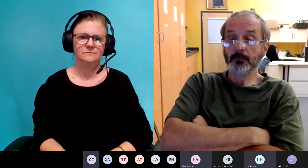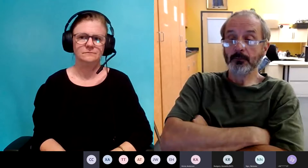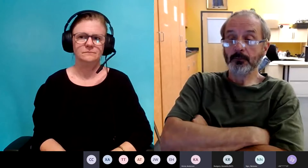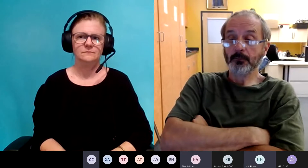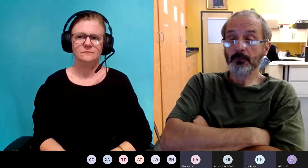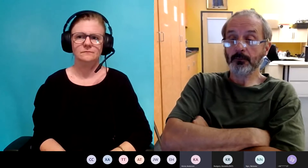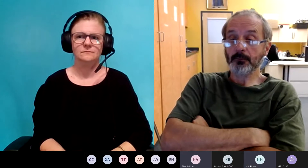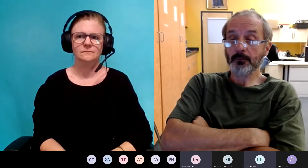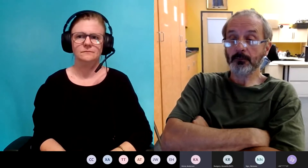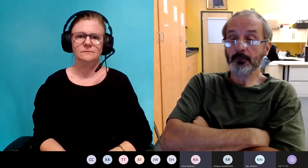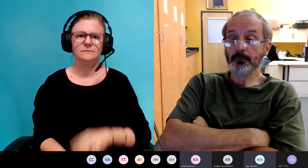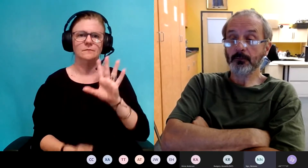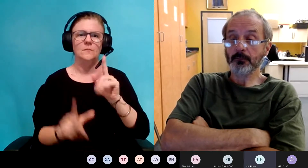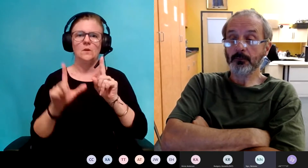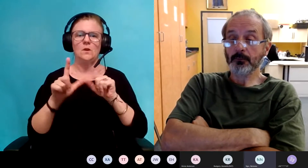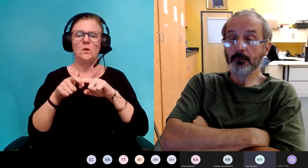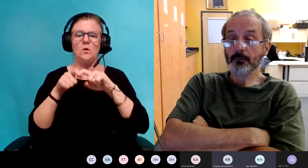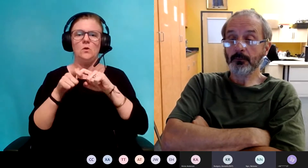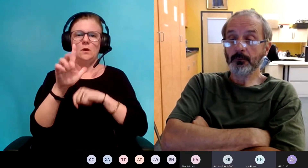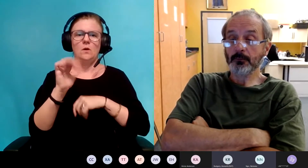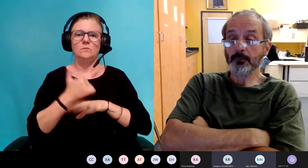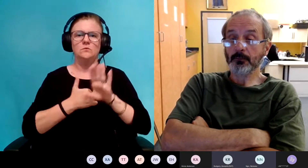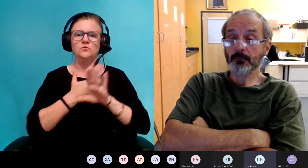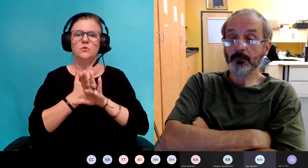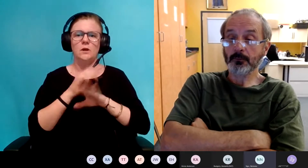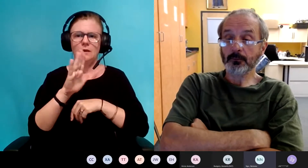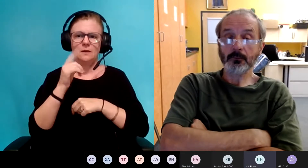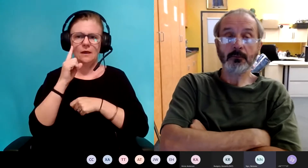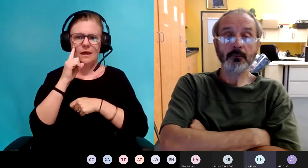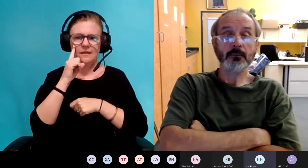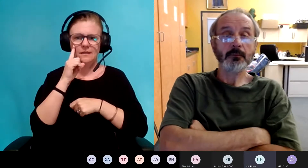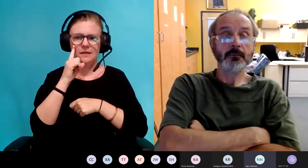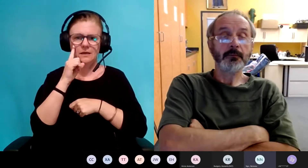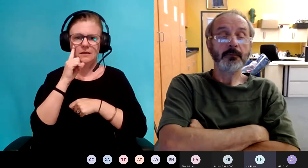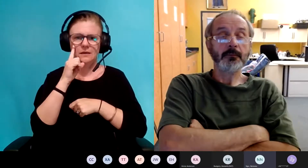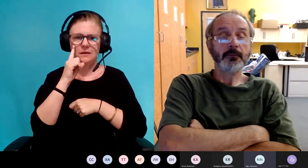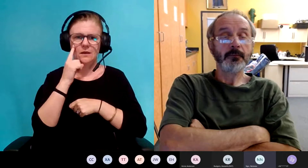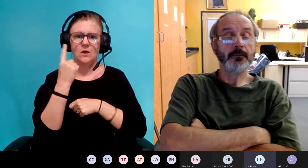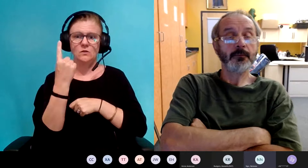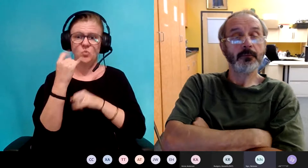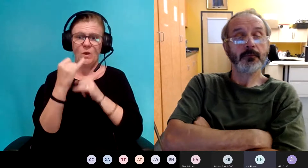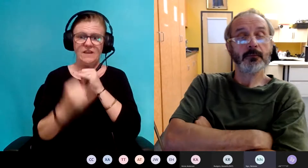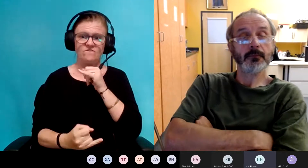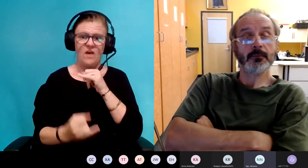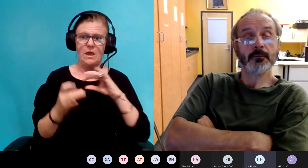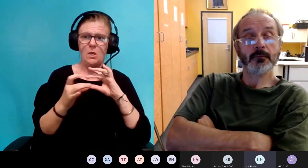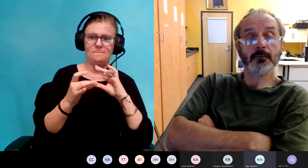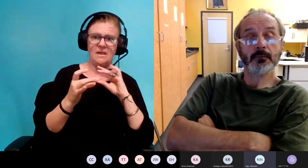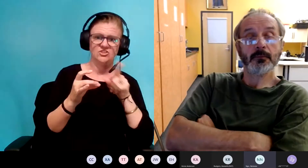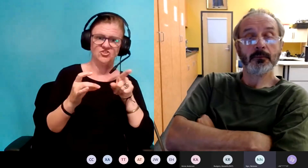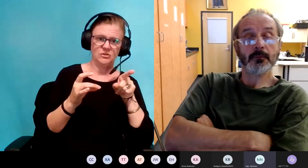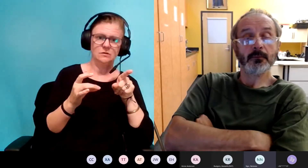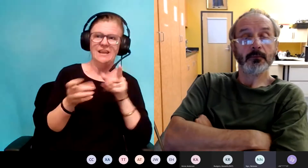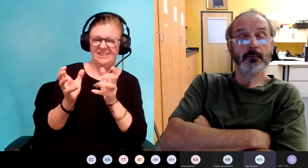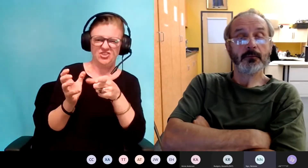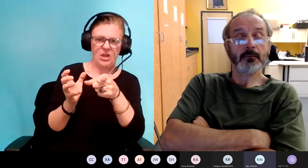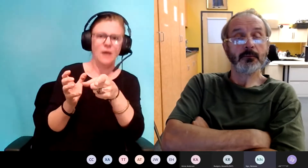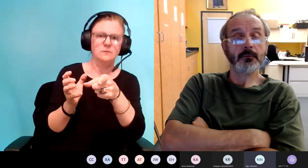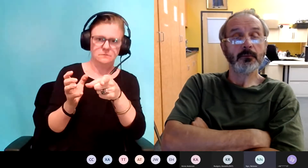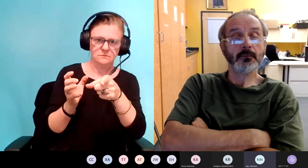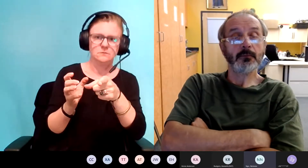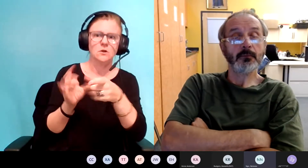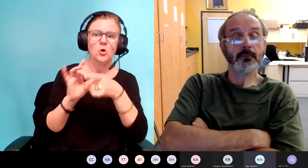we do, I'm sorry. Before we do that, I think there's one final mention inside the chat regarding